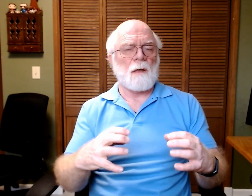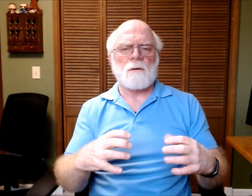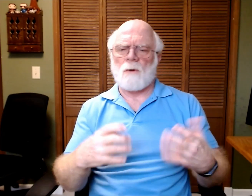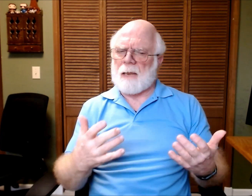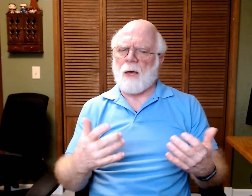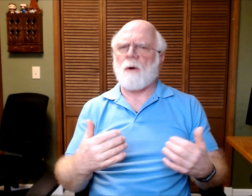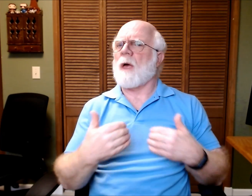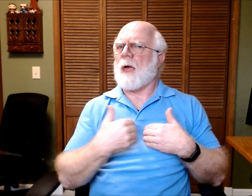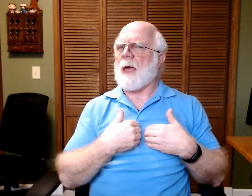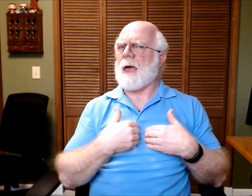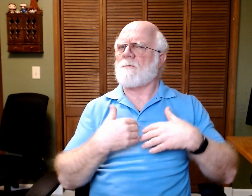Now,